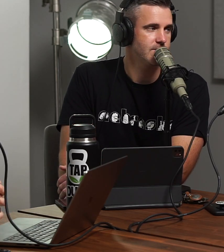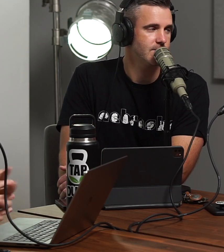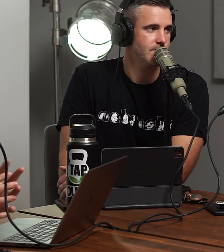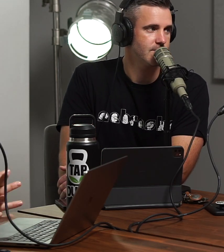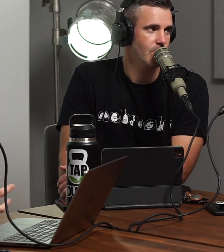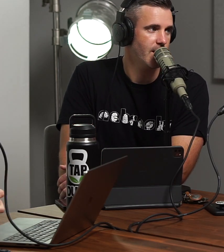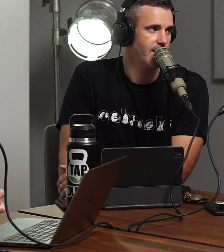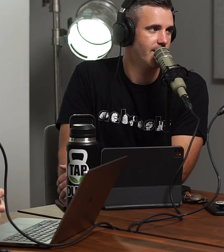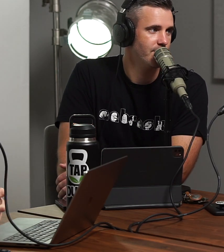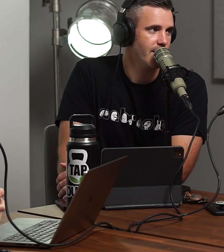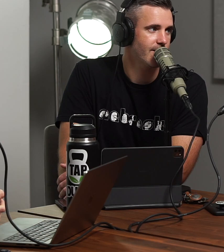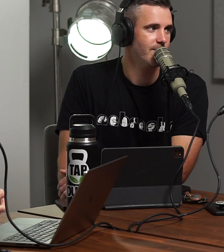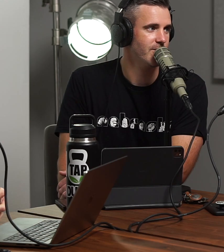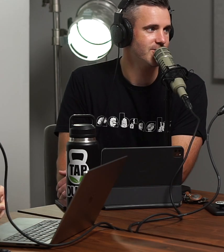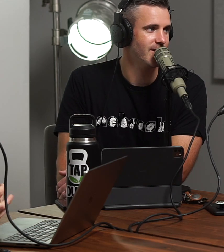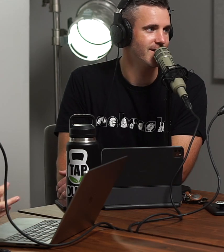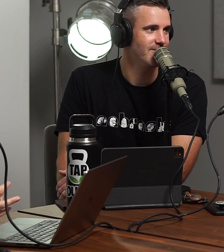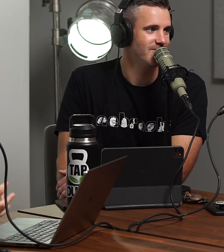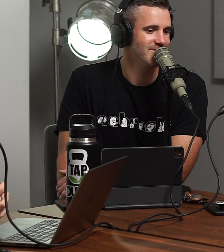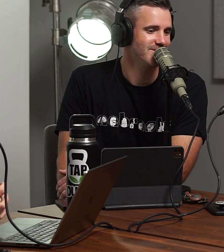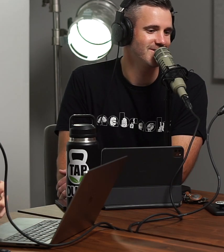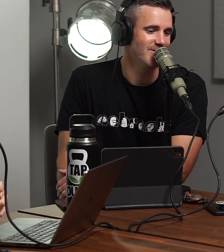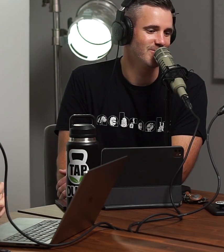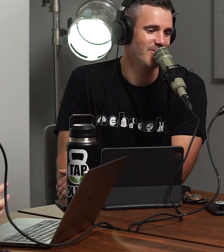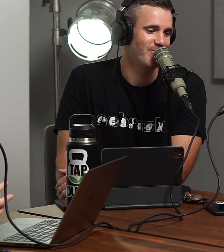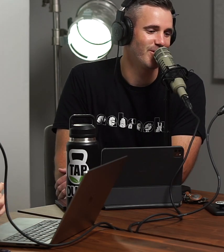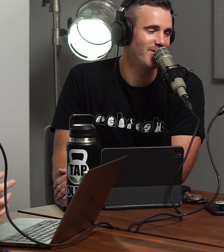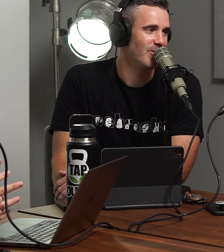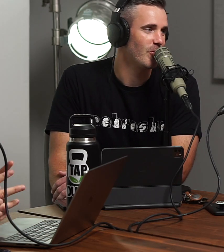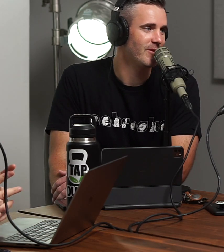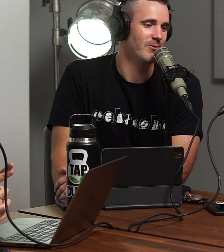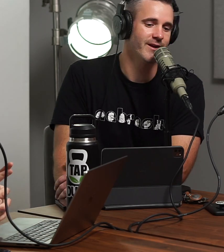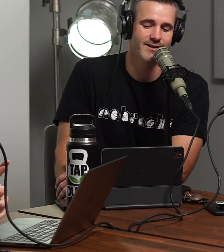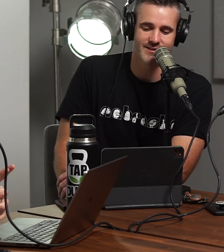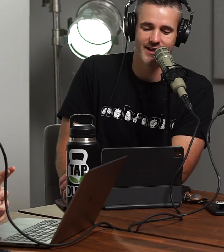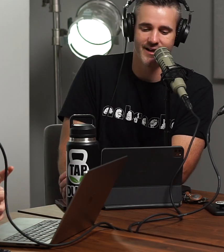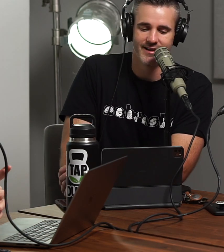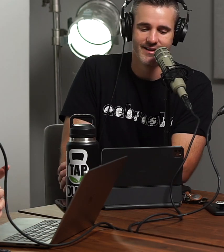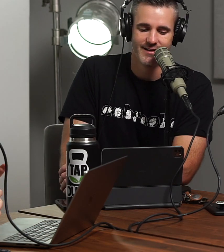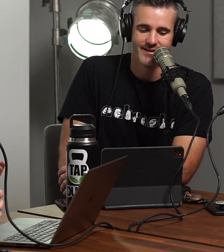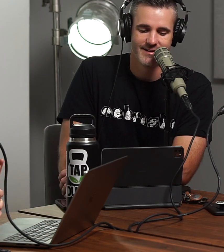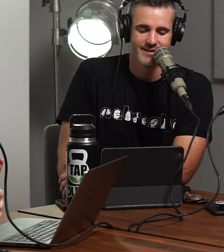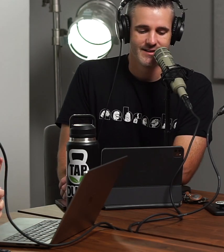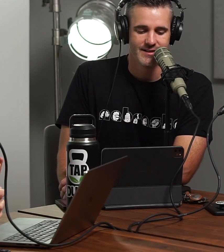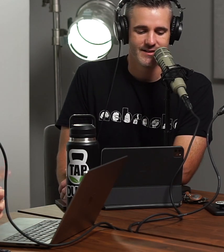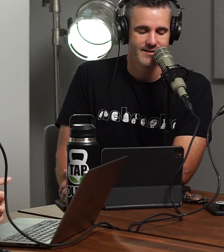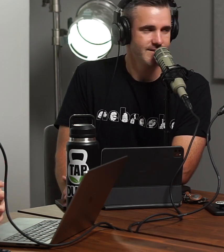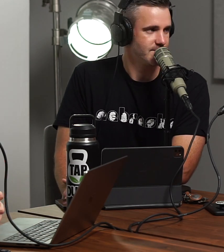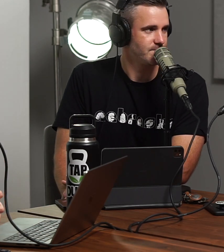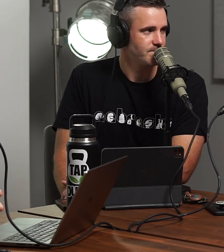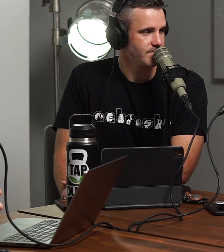why i'm not a great preacher i don't don't refer to lord of the rings a lot so that's why